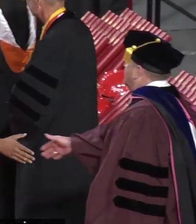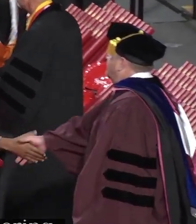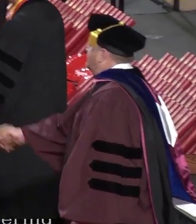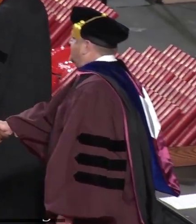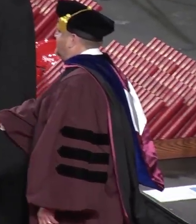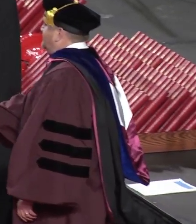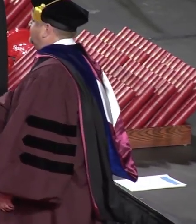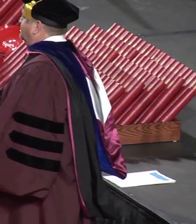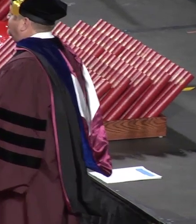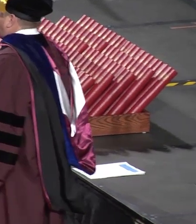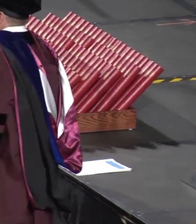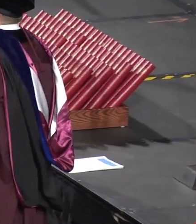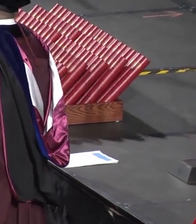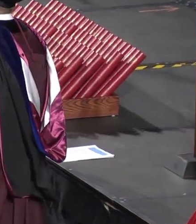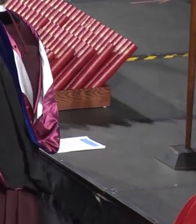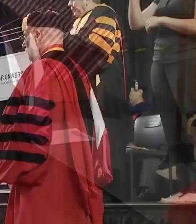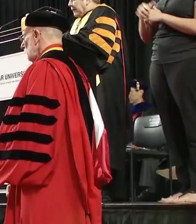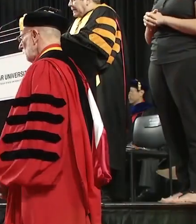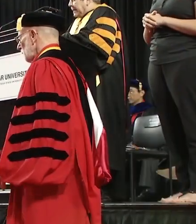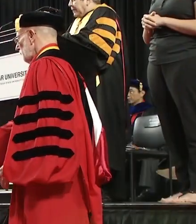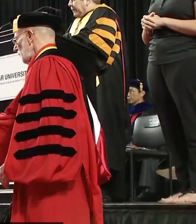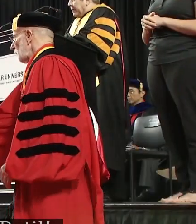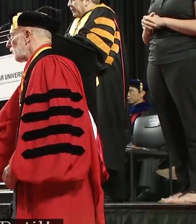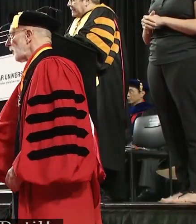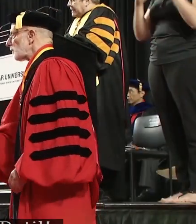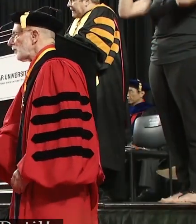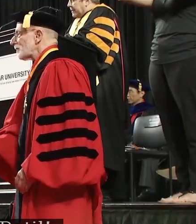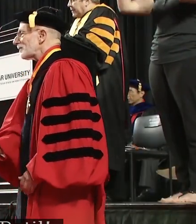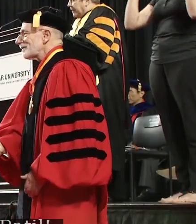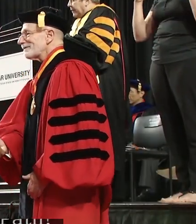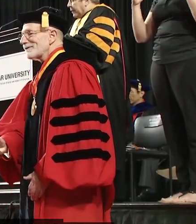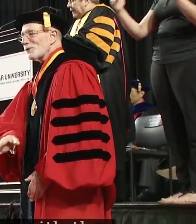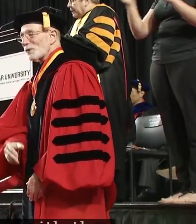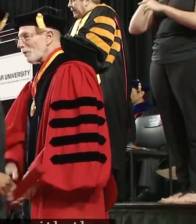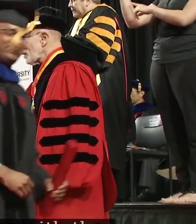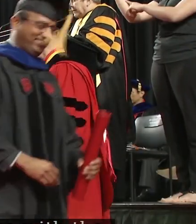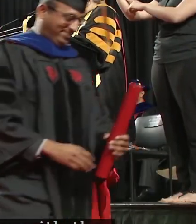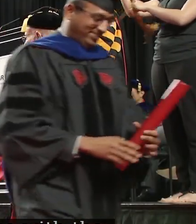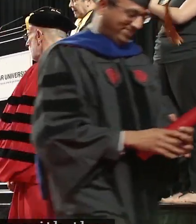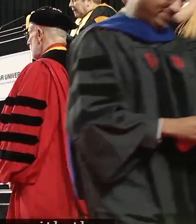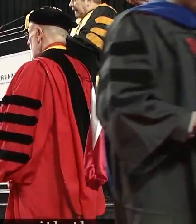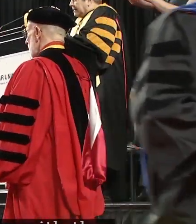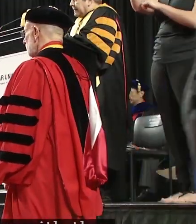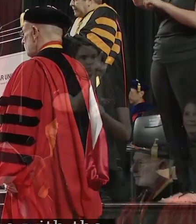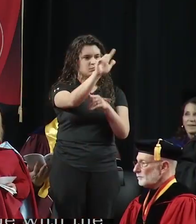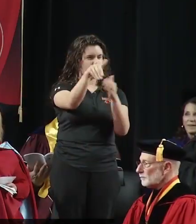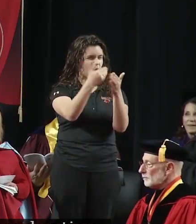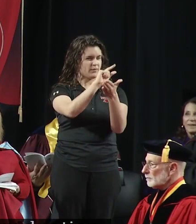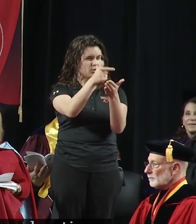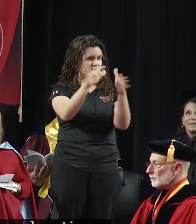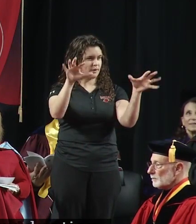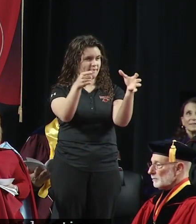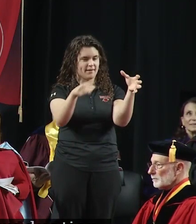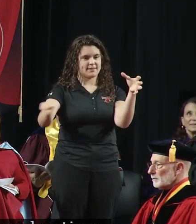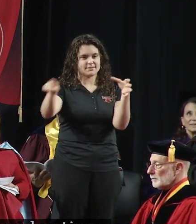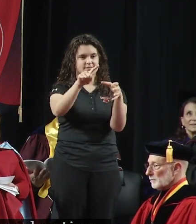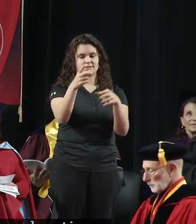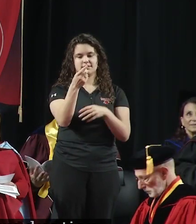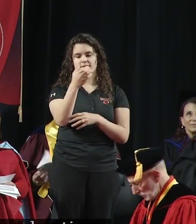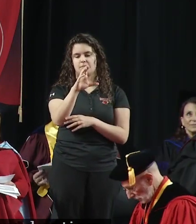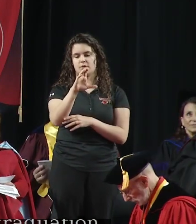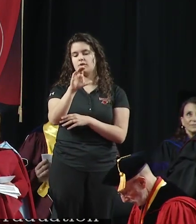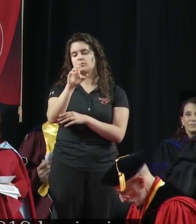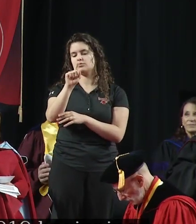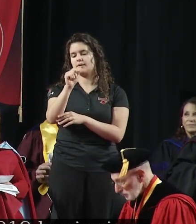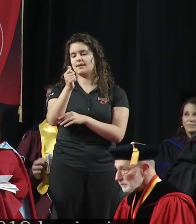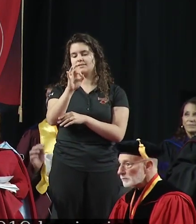Congratulations, Dr. Patel. Now we will continue with the presentation of the graduation class of December 2019,